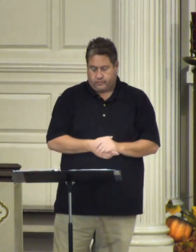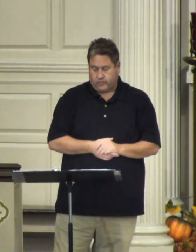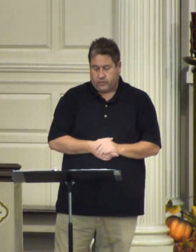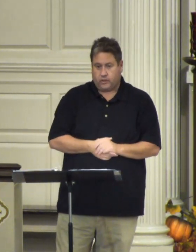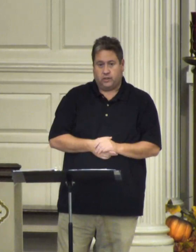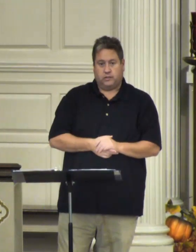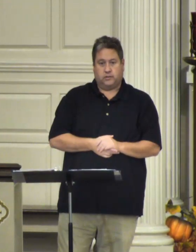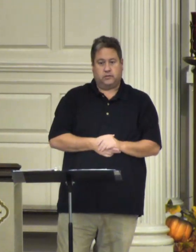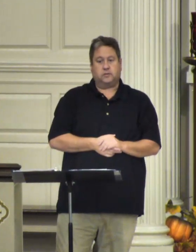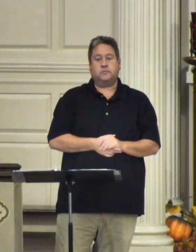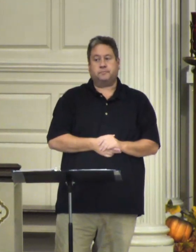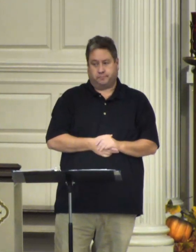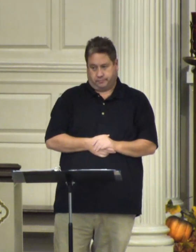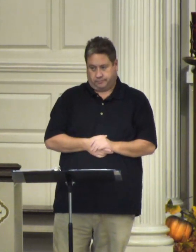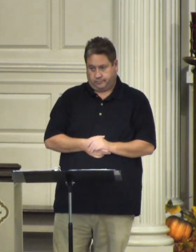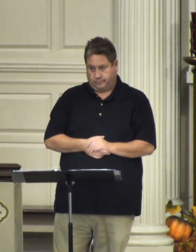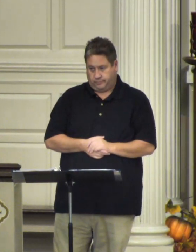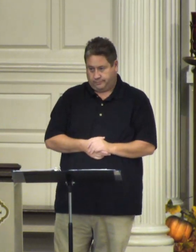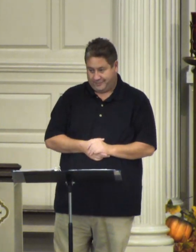earth.